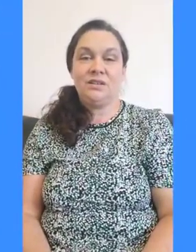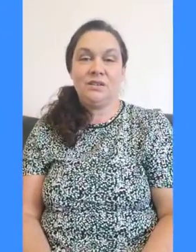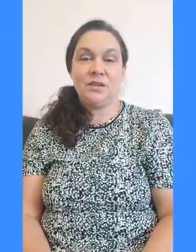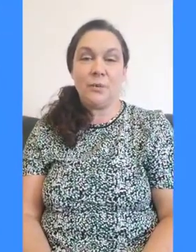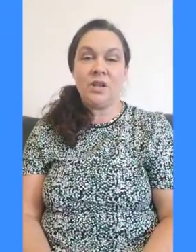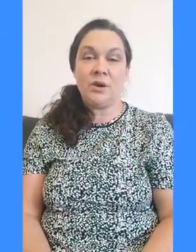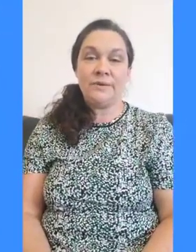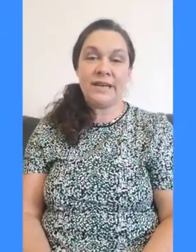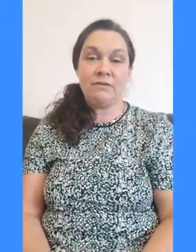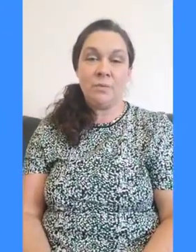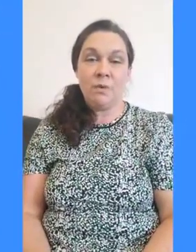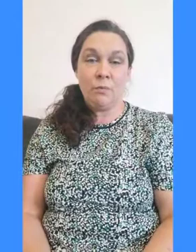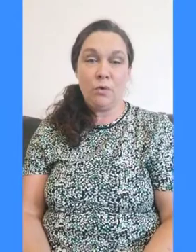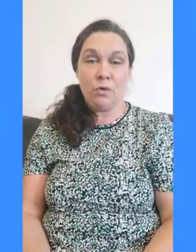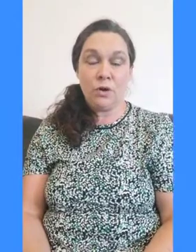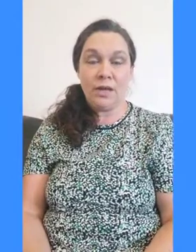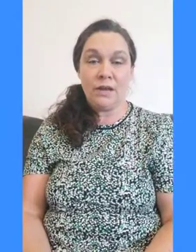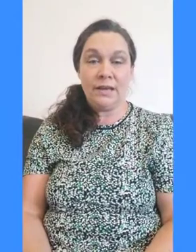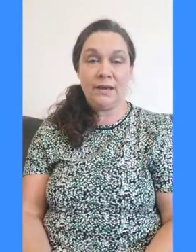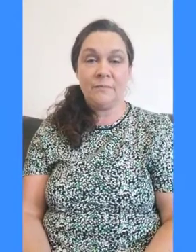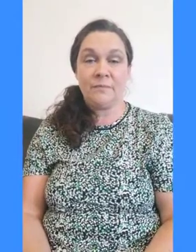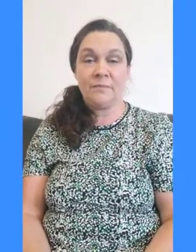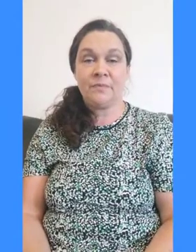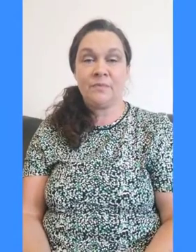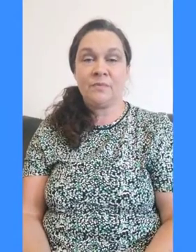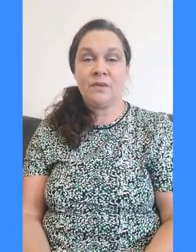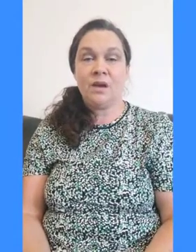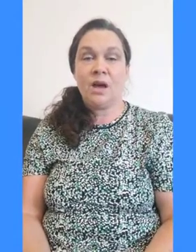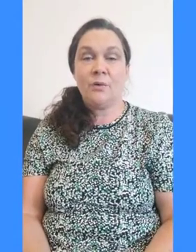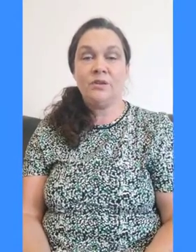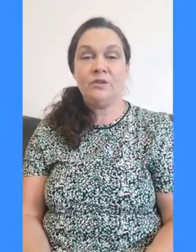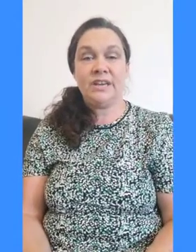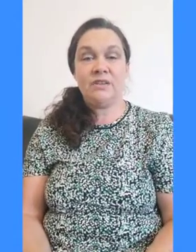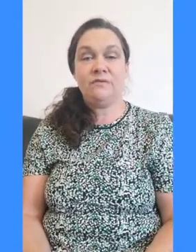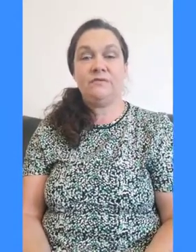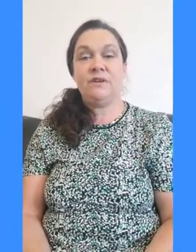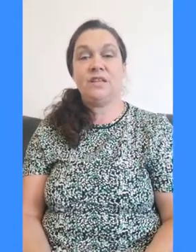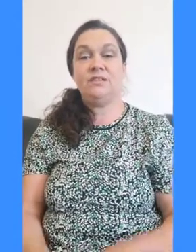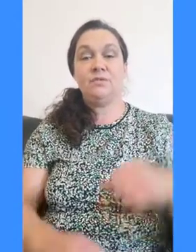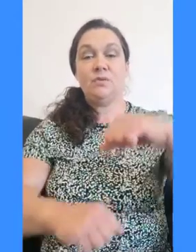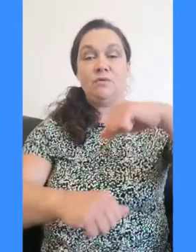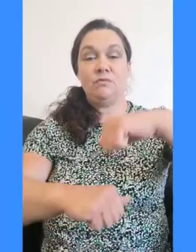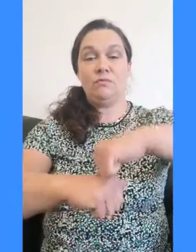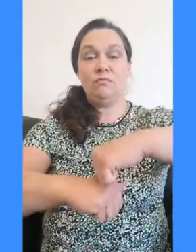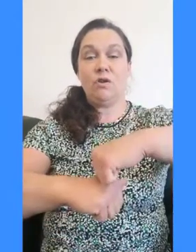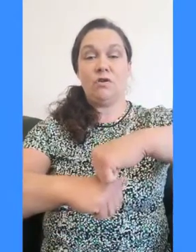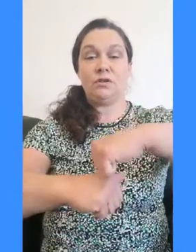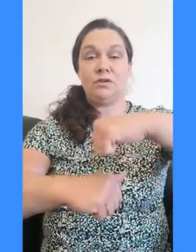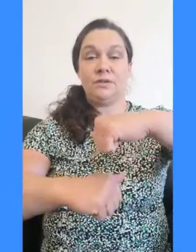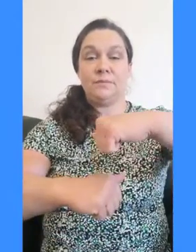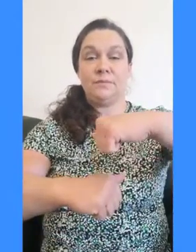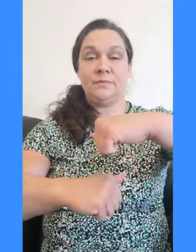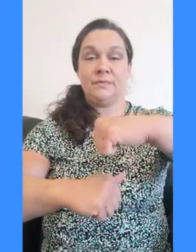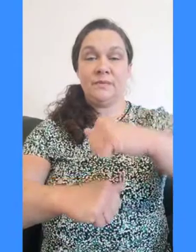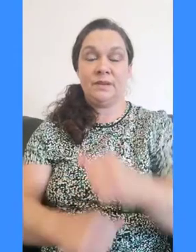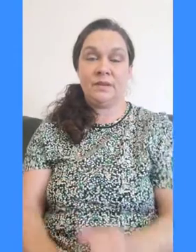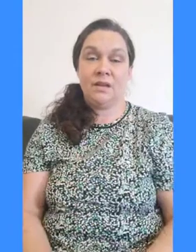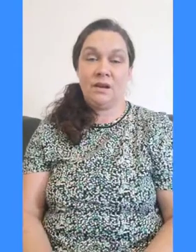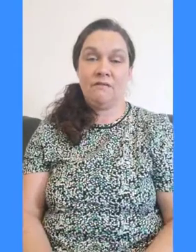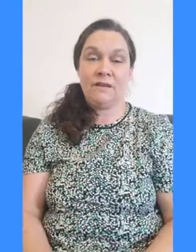So when I was out on my walk earlier, I was lucky enough to find some rocks. I found